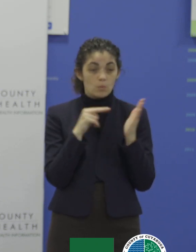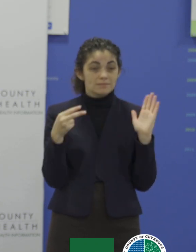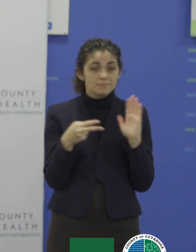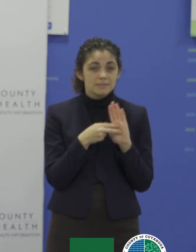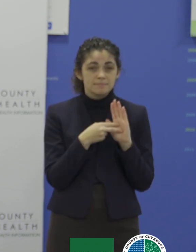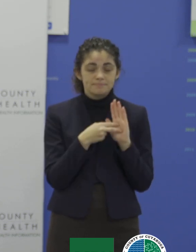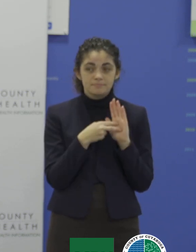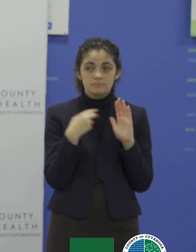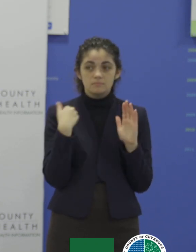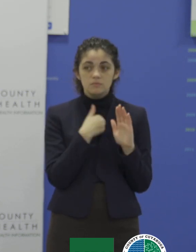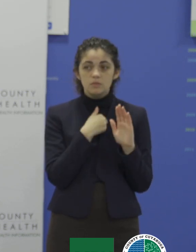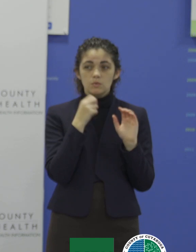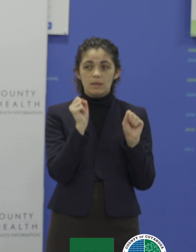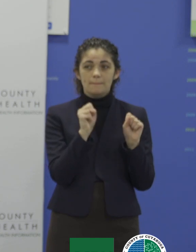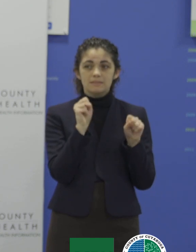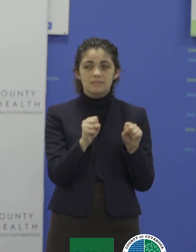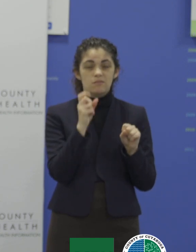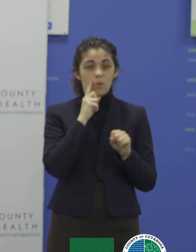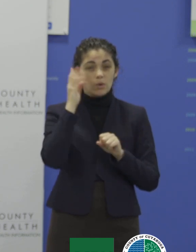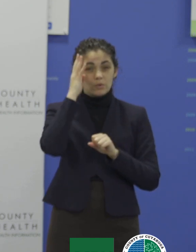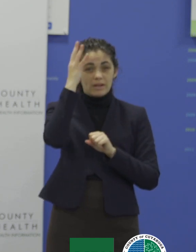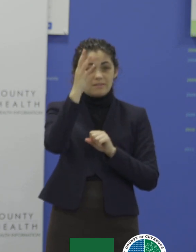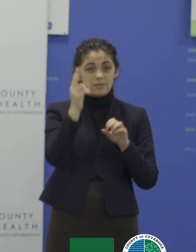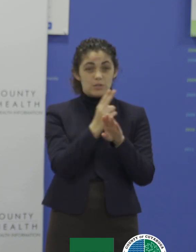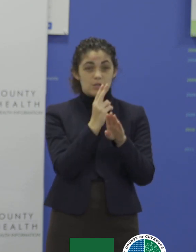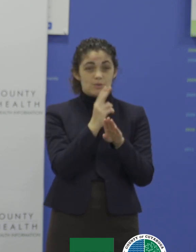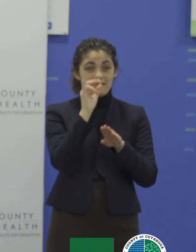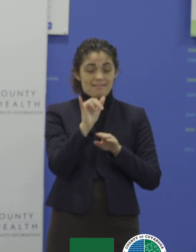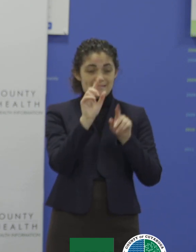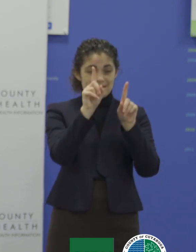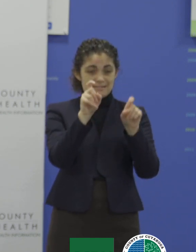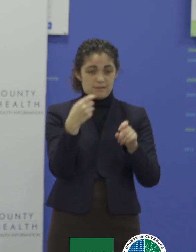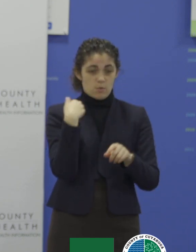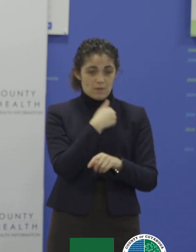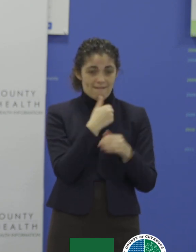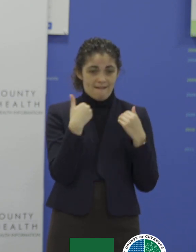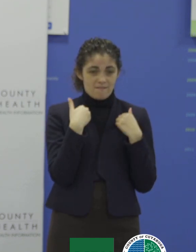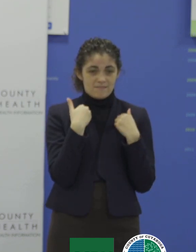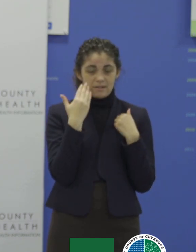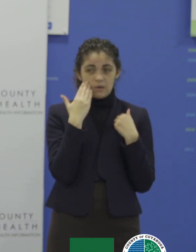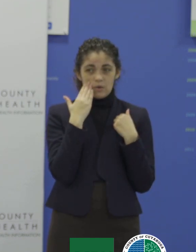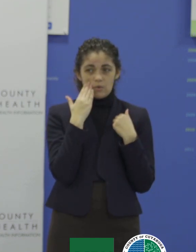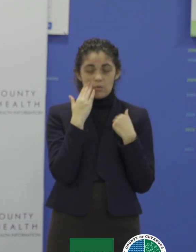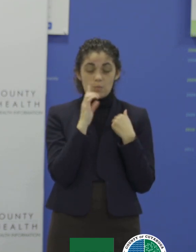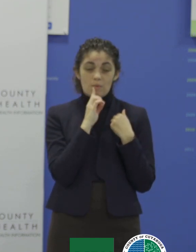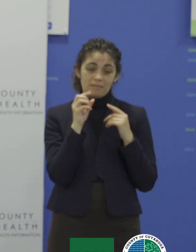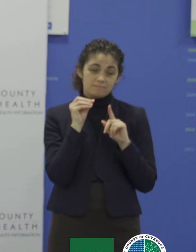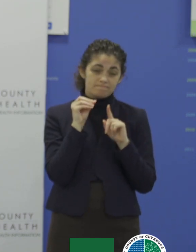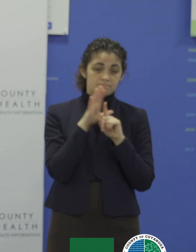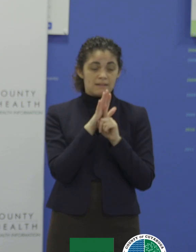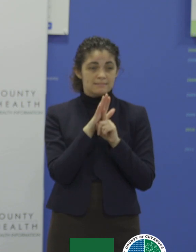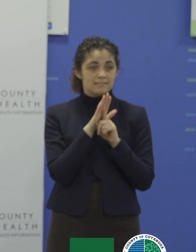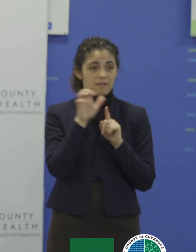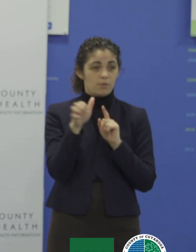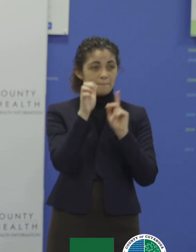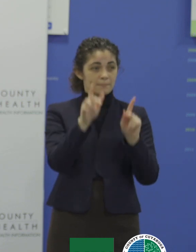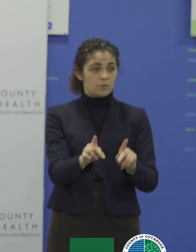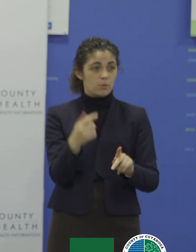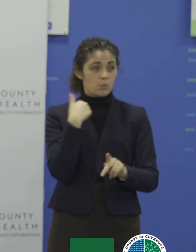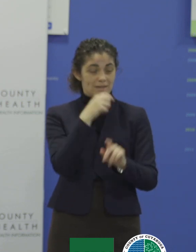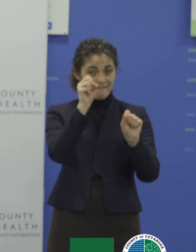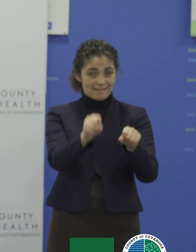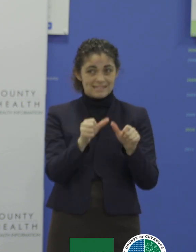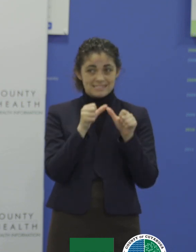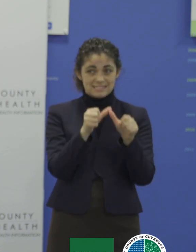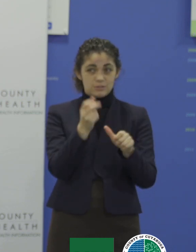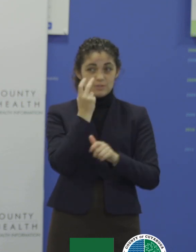is we're trying to be innovative and creative about using the testing we have to really make the biggest impact. And we're hopeful that we will continue